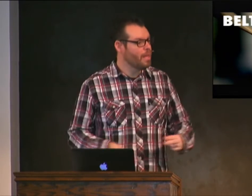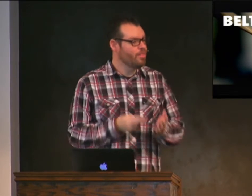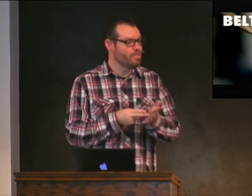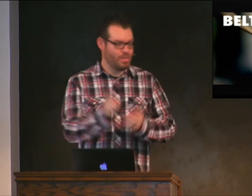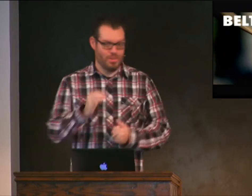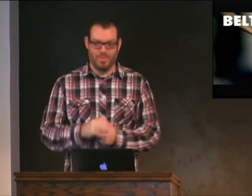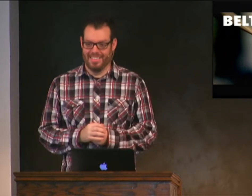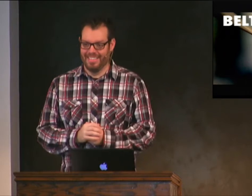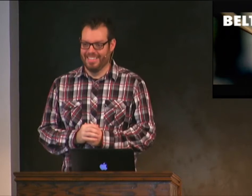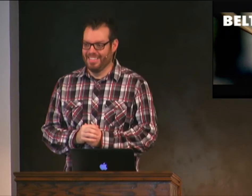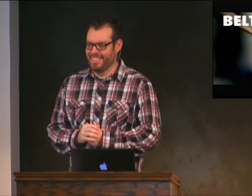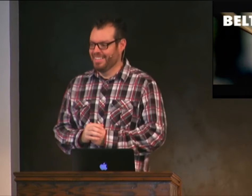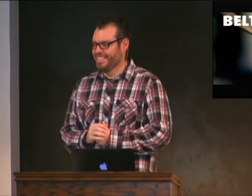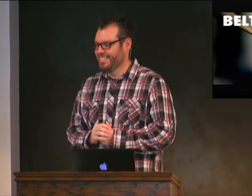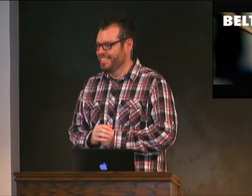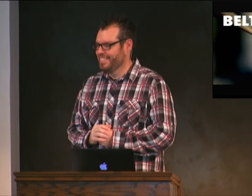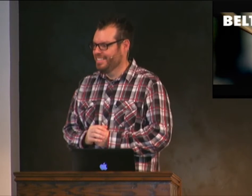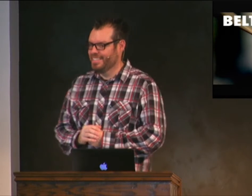Now, the belt of truth.